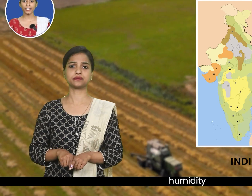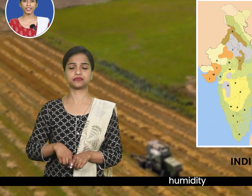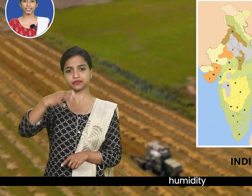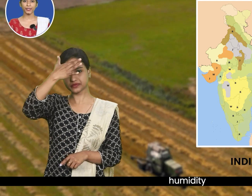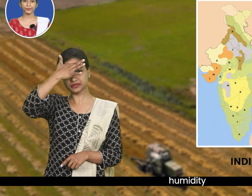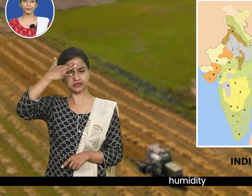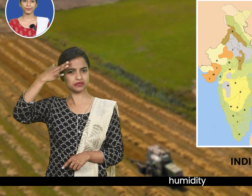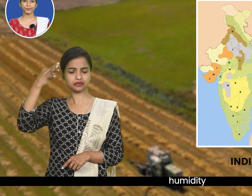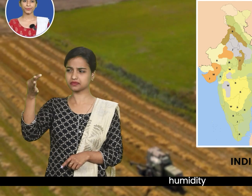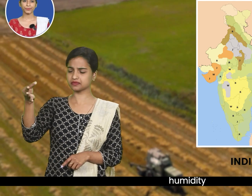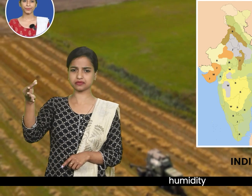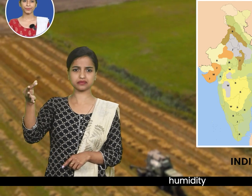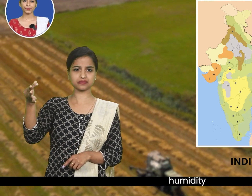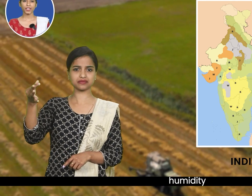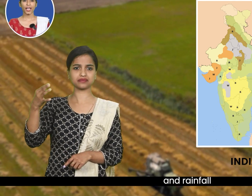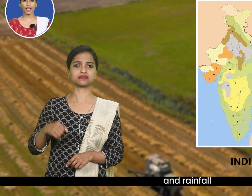humidity